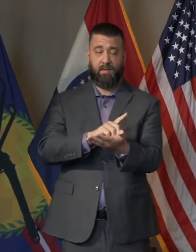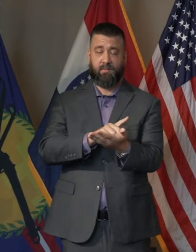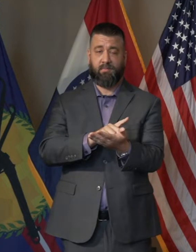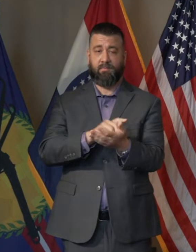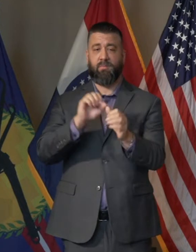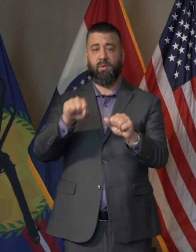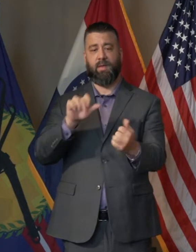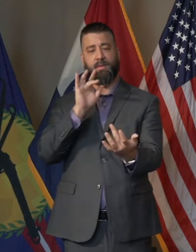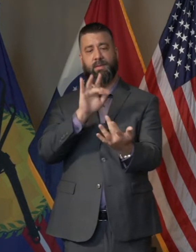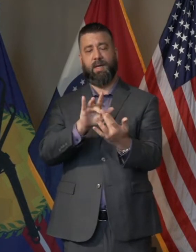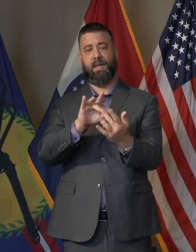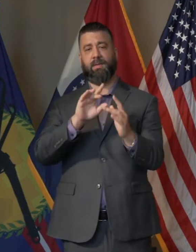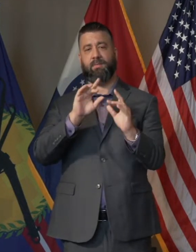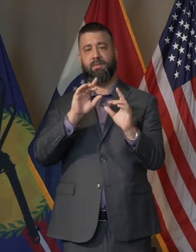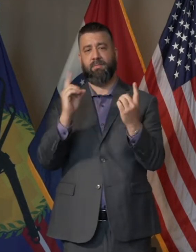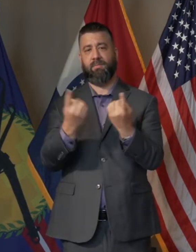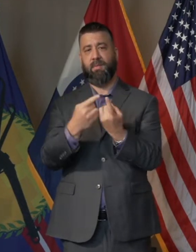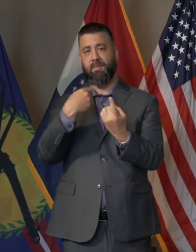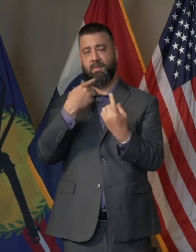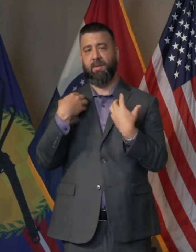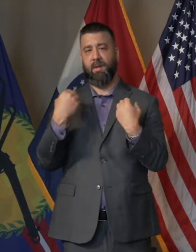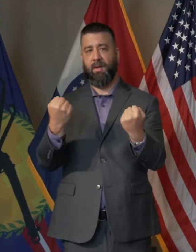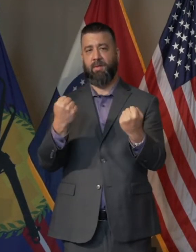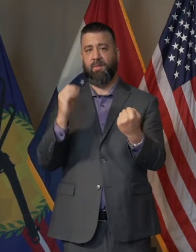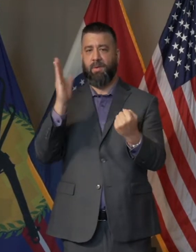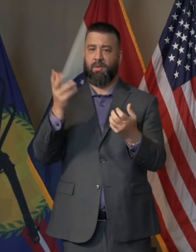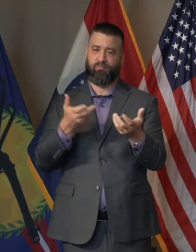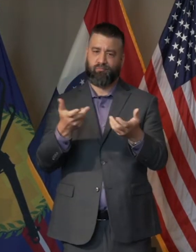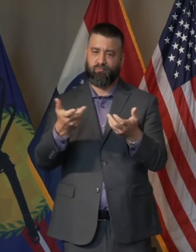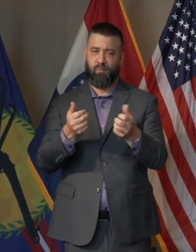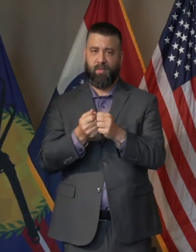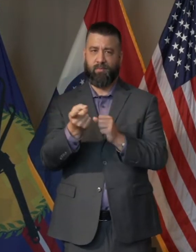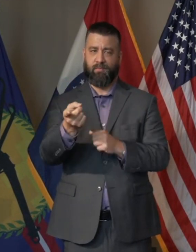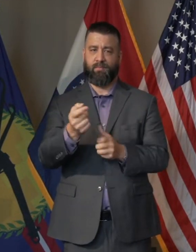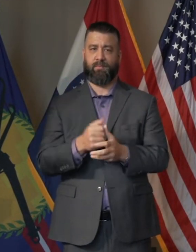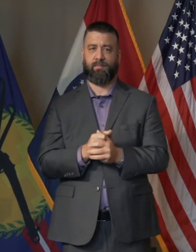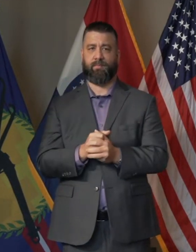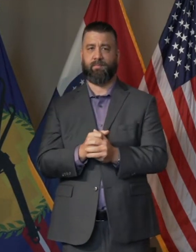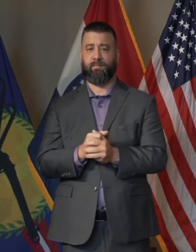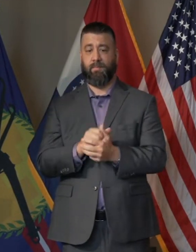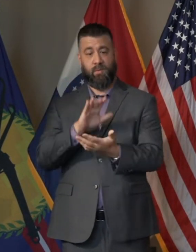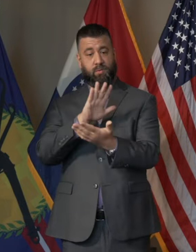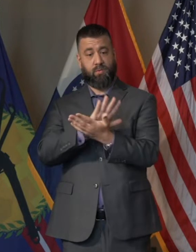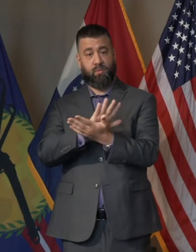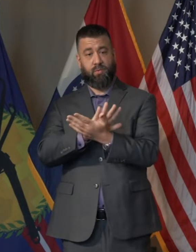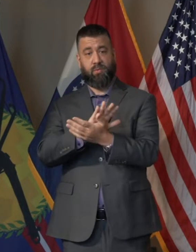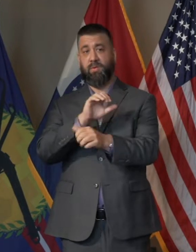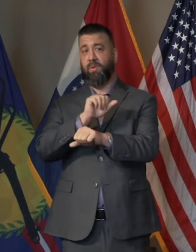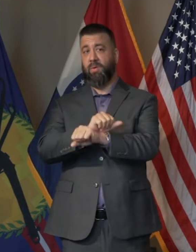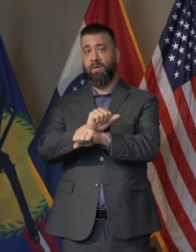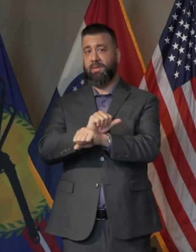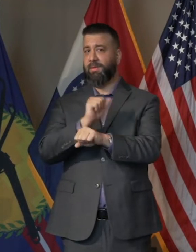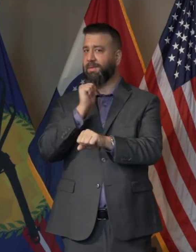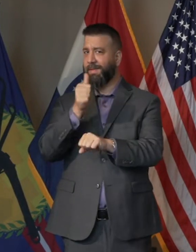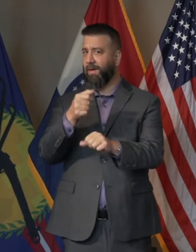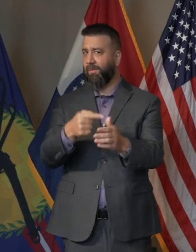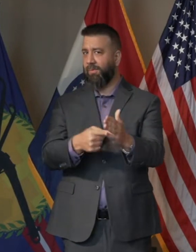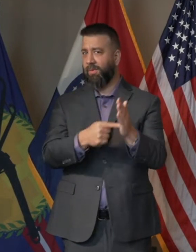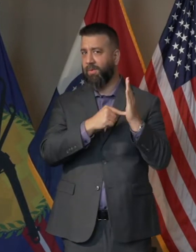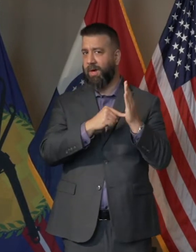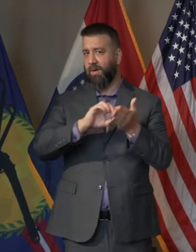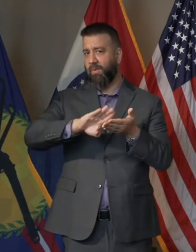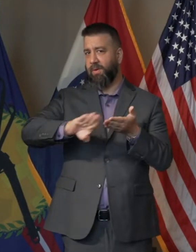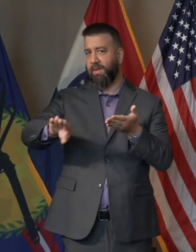can contact our Department of Public Health, and we'll work with you. Schools and workplaces should no longer require a release